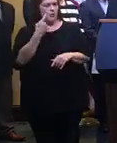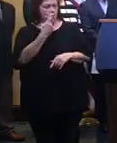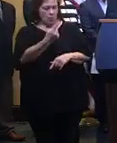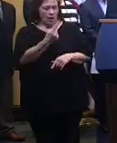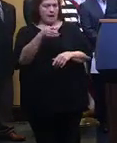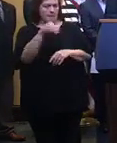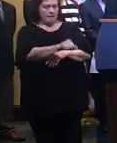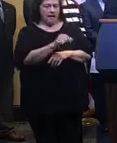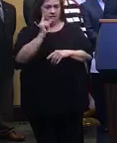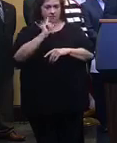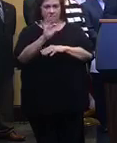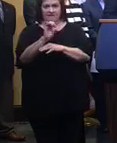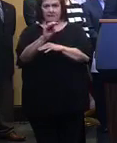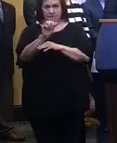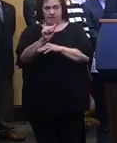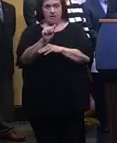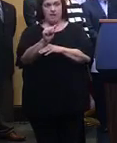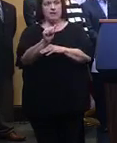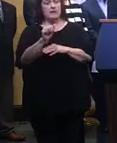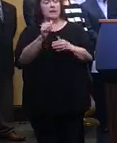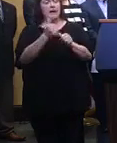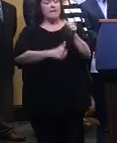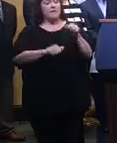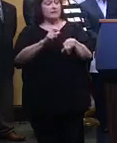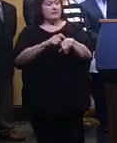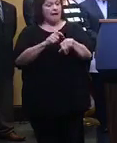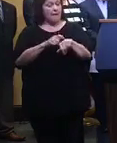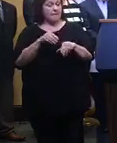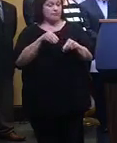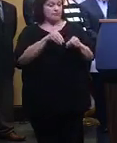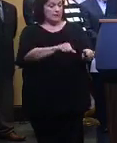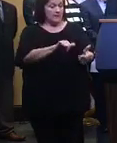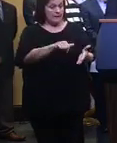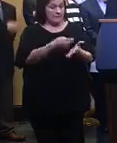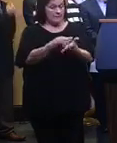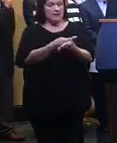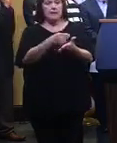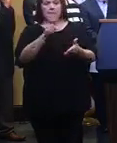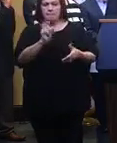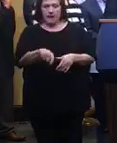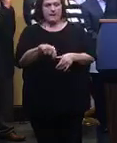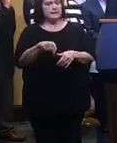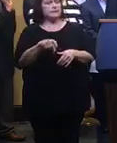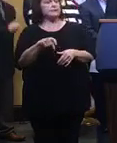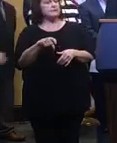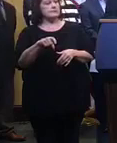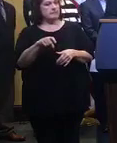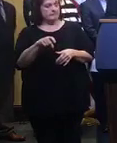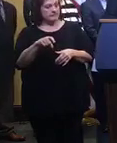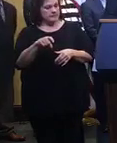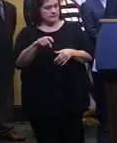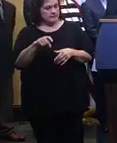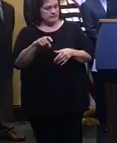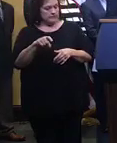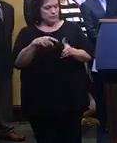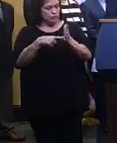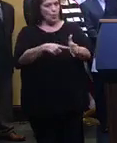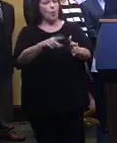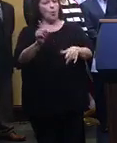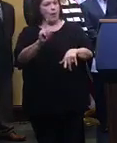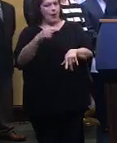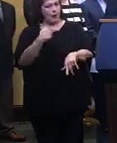us the cost-benefit analysis of every dollar that goes into the work has to have $1 or more in benefit coming back. We're now,